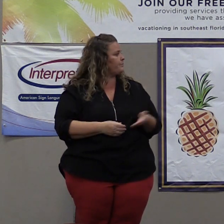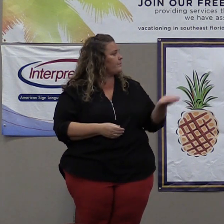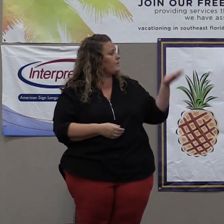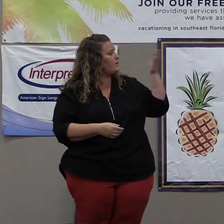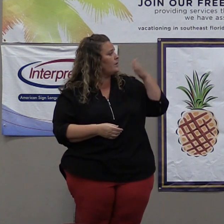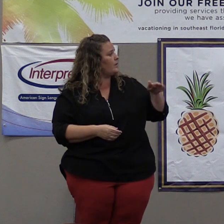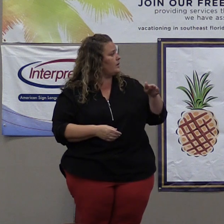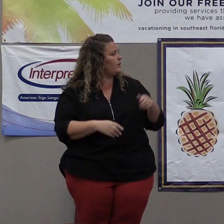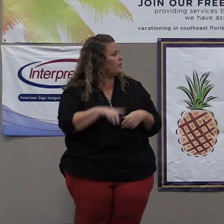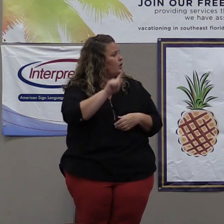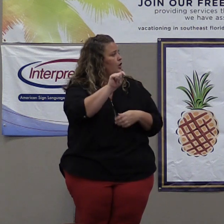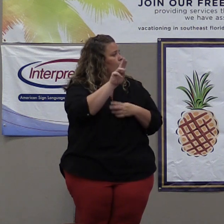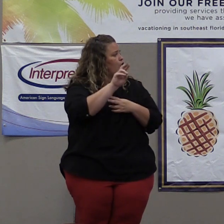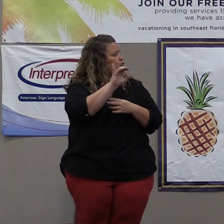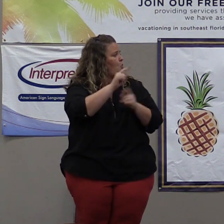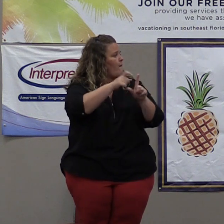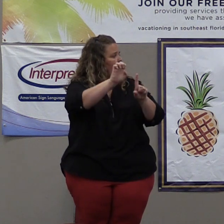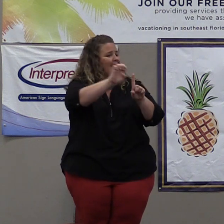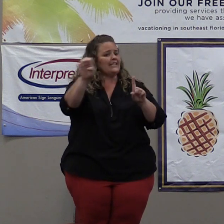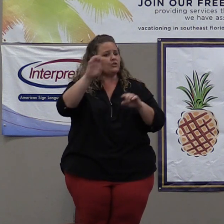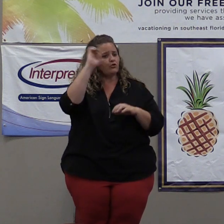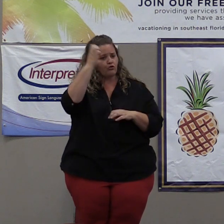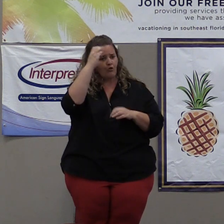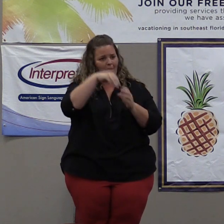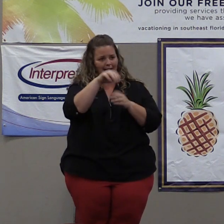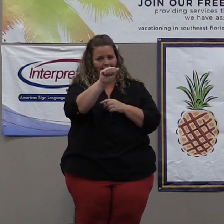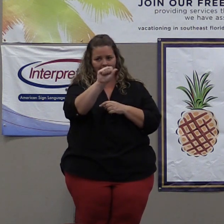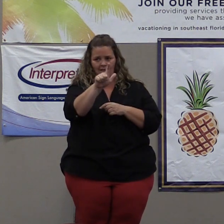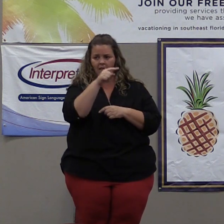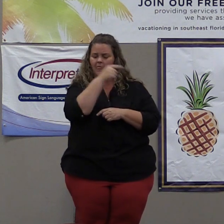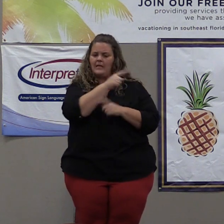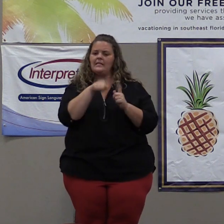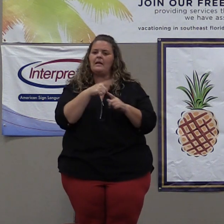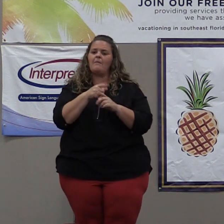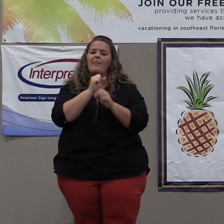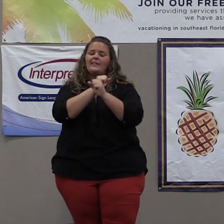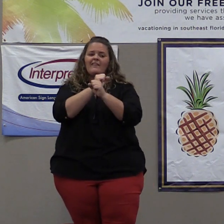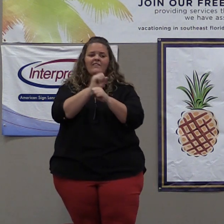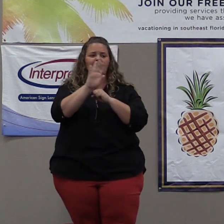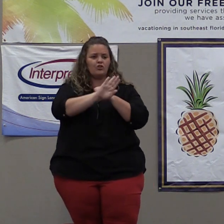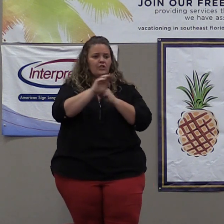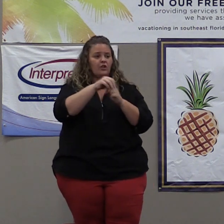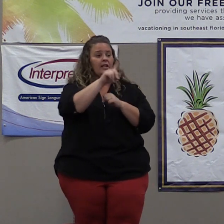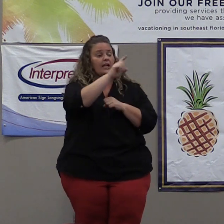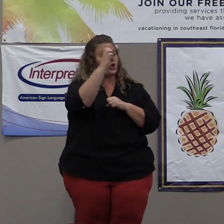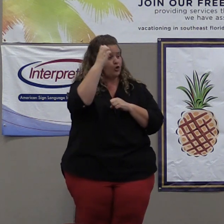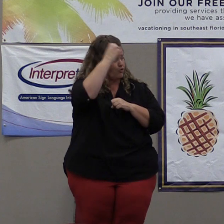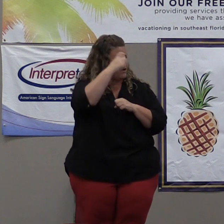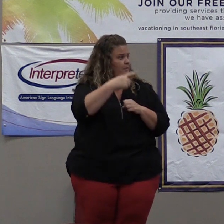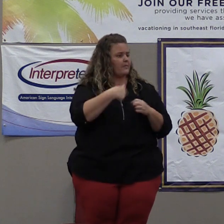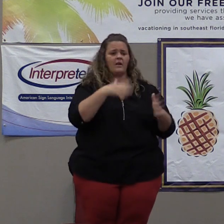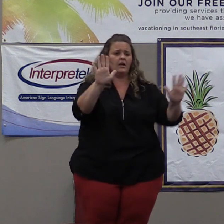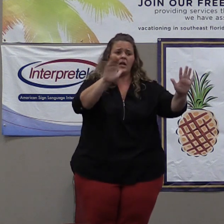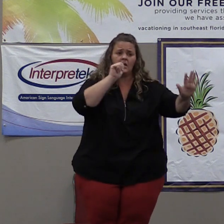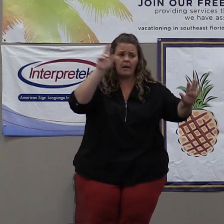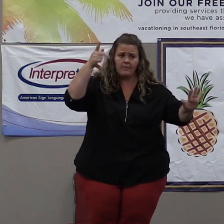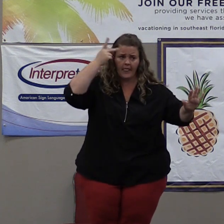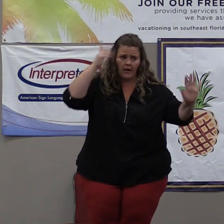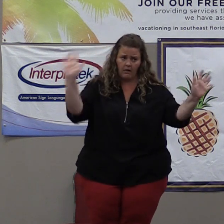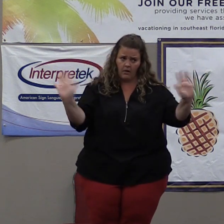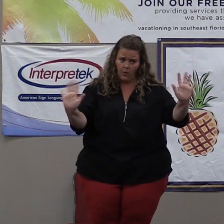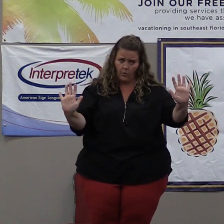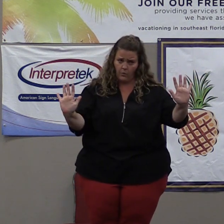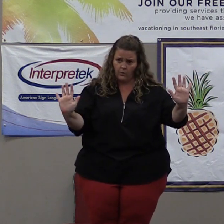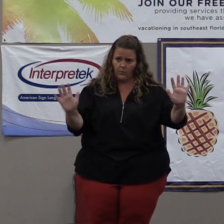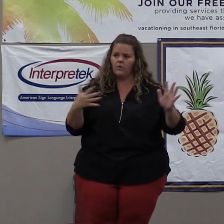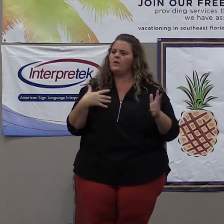talking about turmoil over Eastern Europe and ASL. This is about the defense shield in Eastern Europe by the United States. I'm not here to get political.